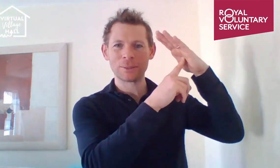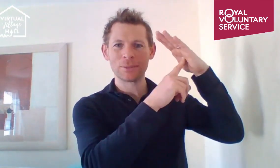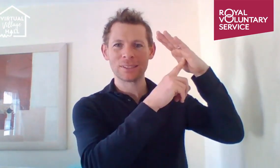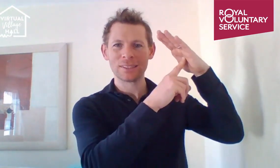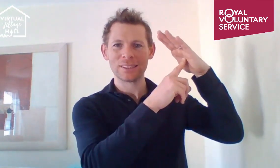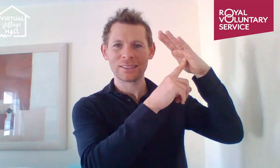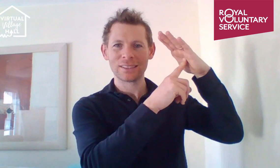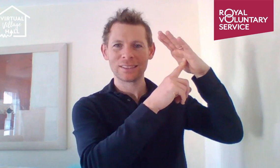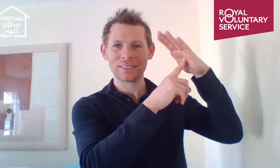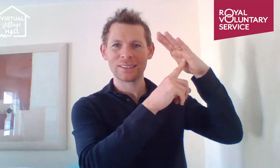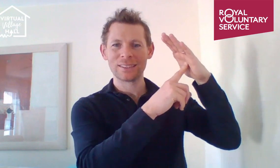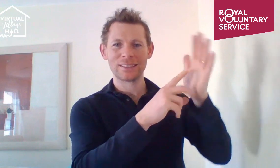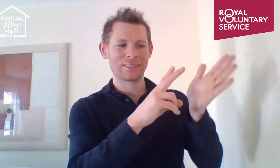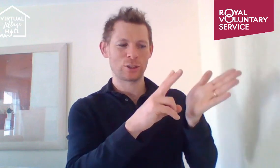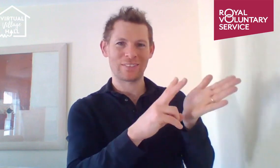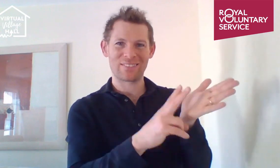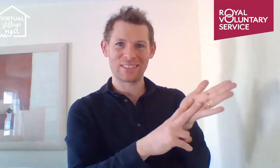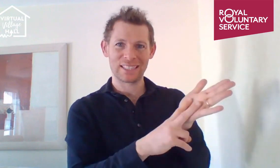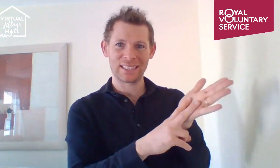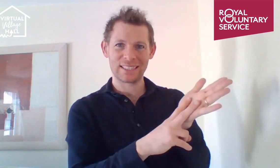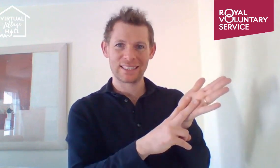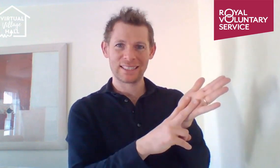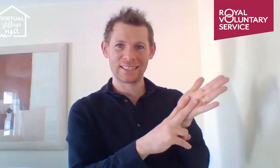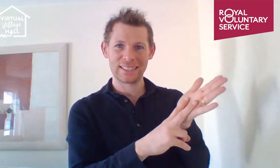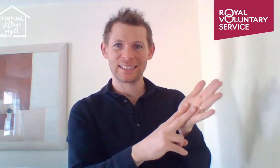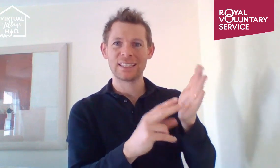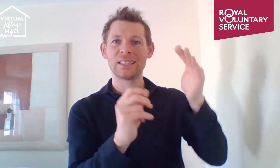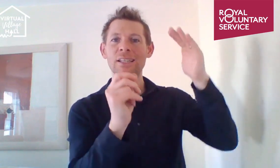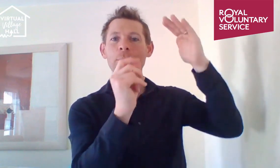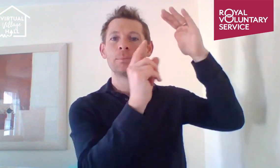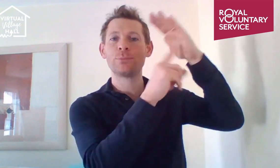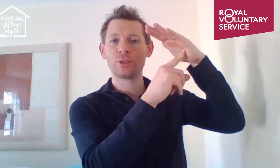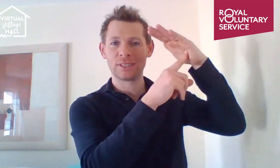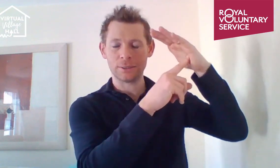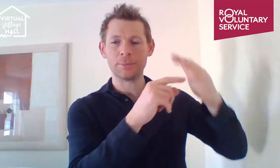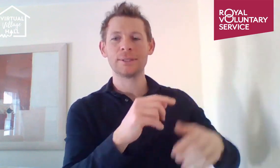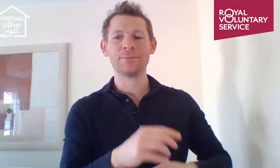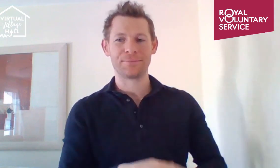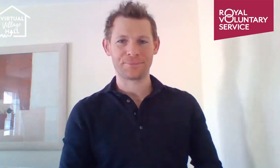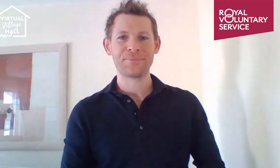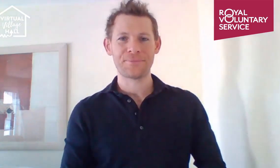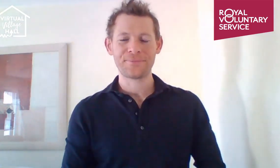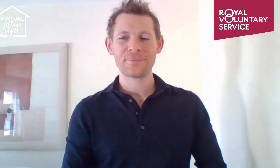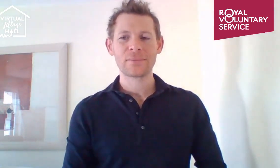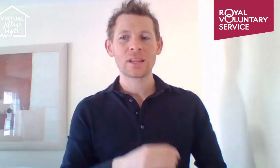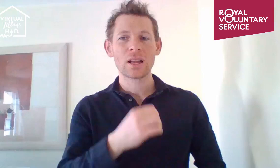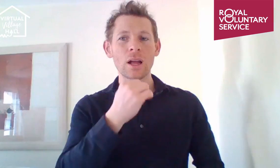was vice principal. So we have V for vice and then the sign for principal.